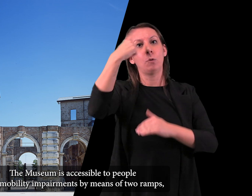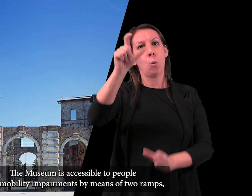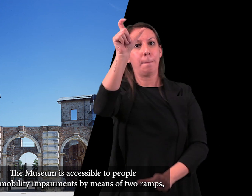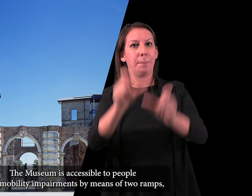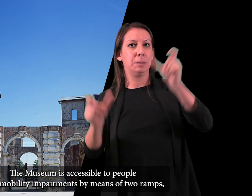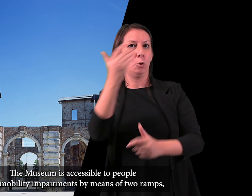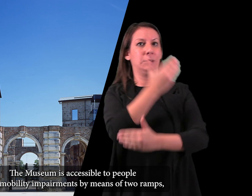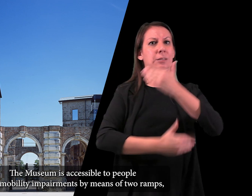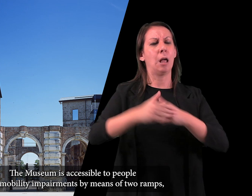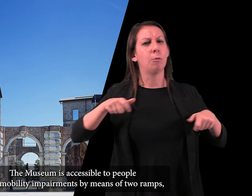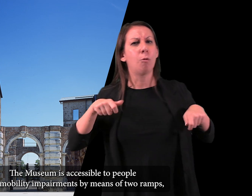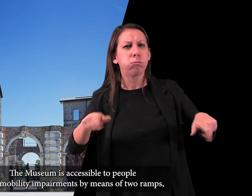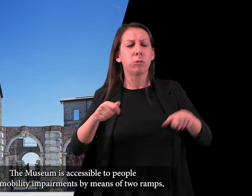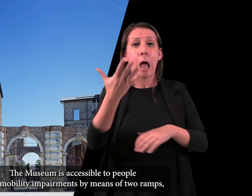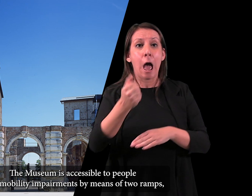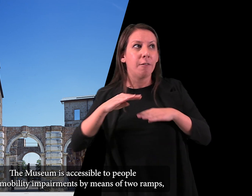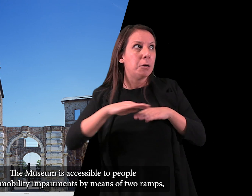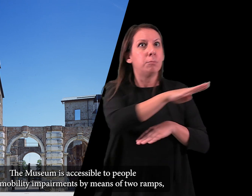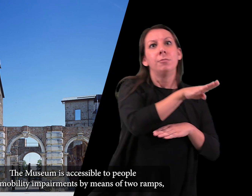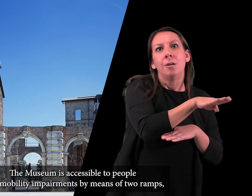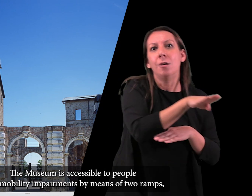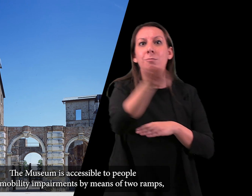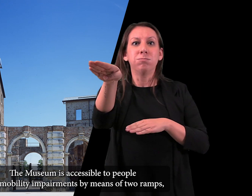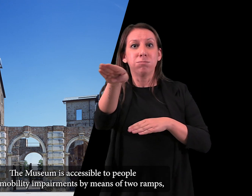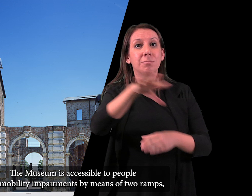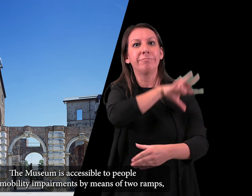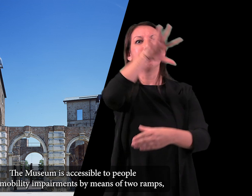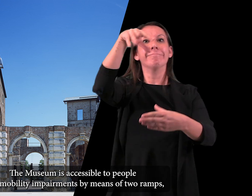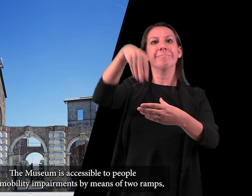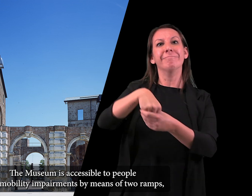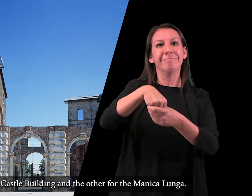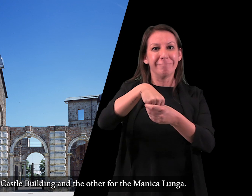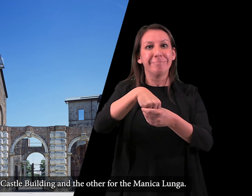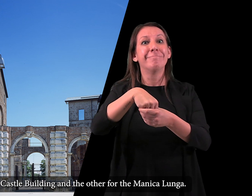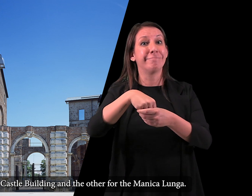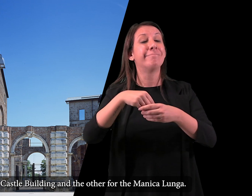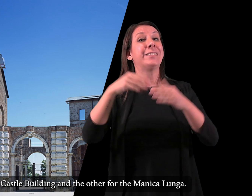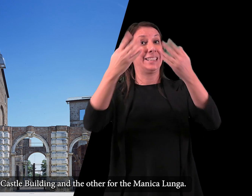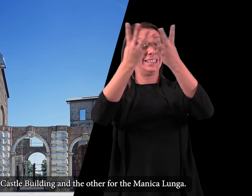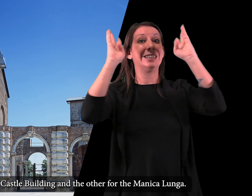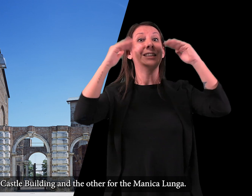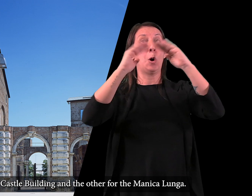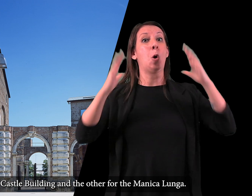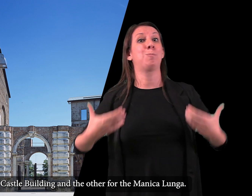one for the castle building and the other for the Manica Lunga.